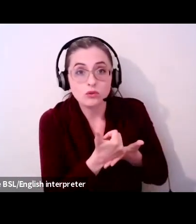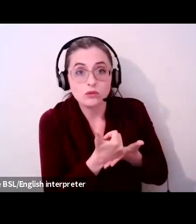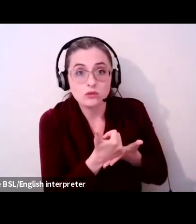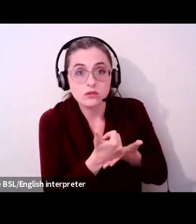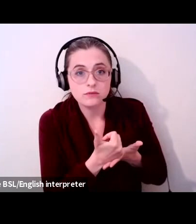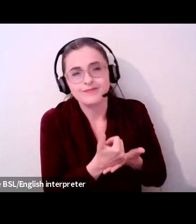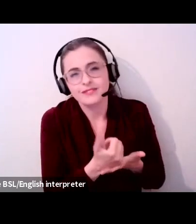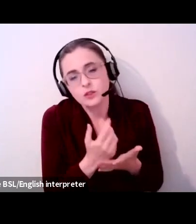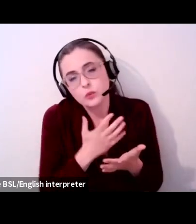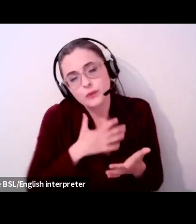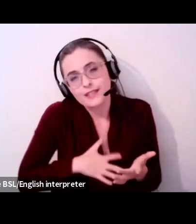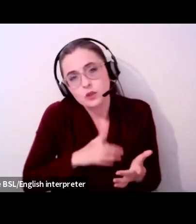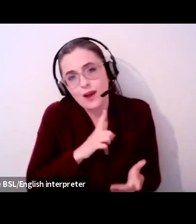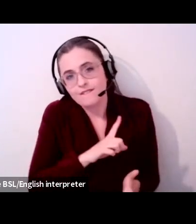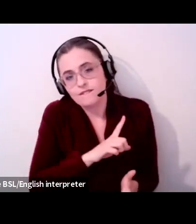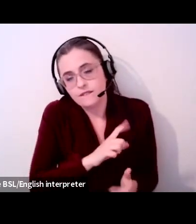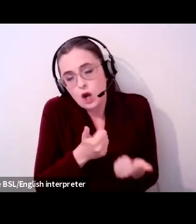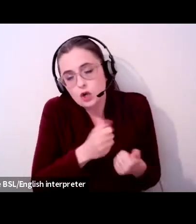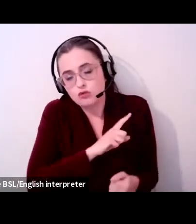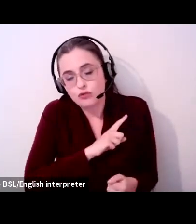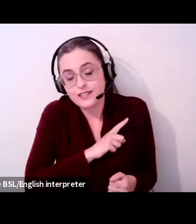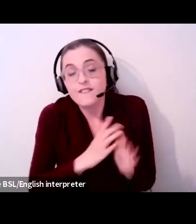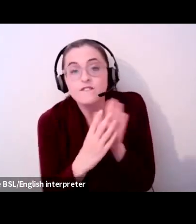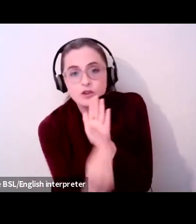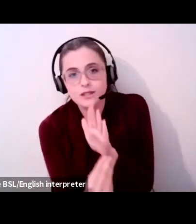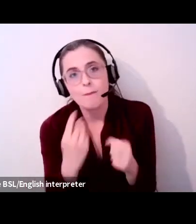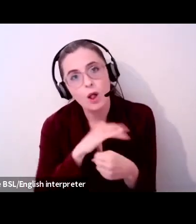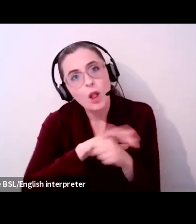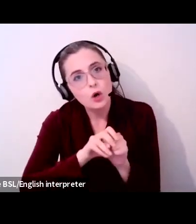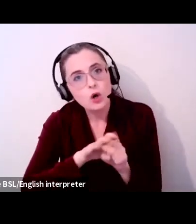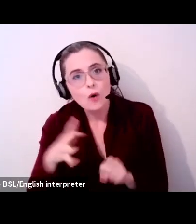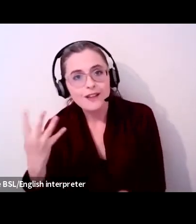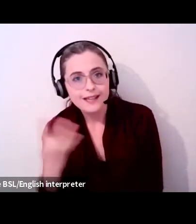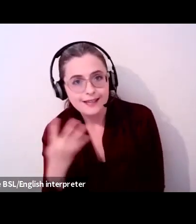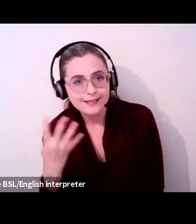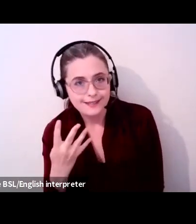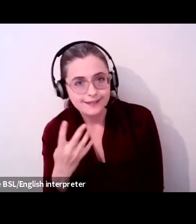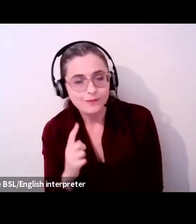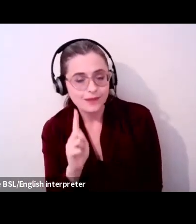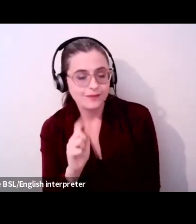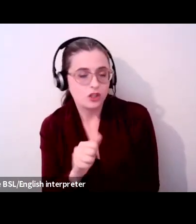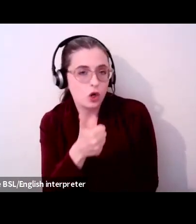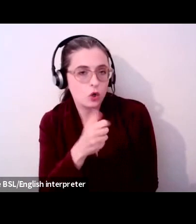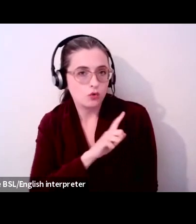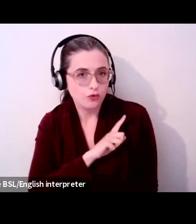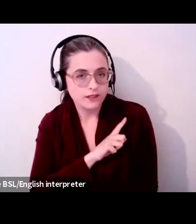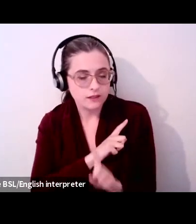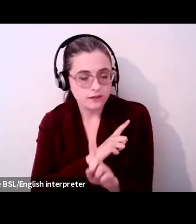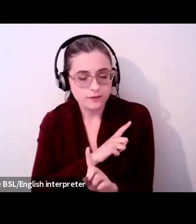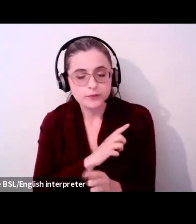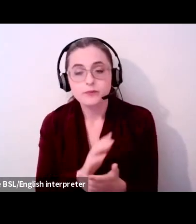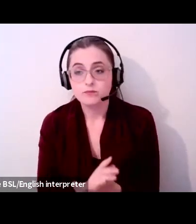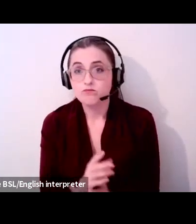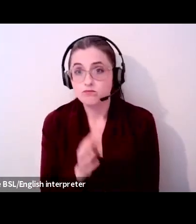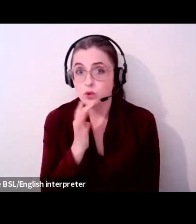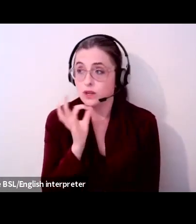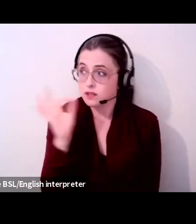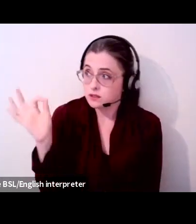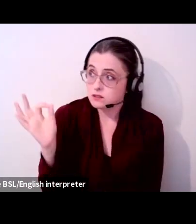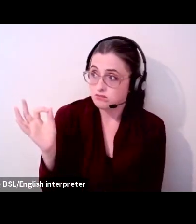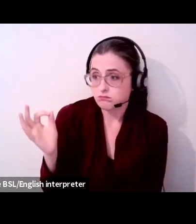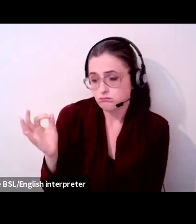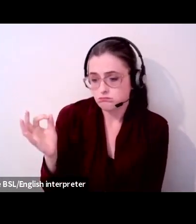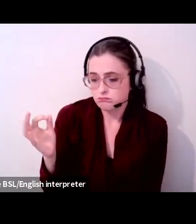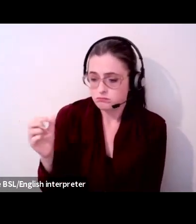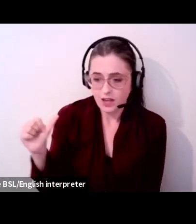good reason, obviously COVID was a good reason, then again, you can say,